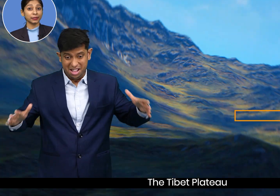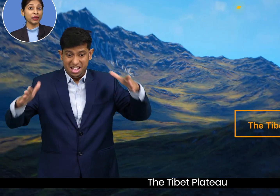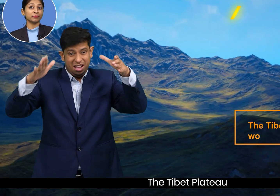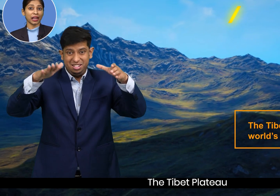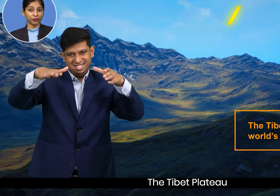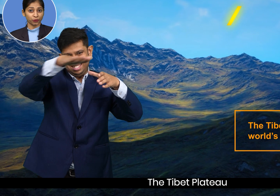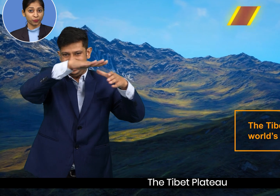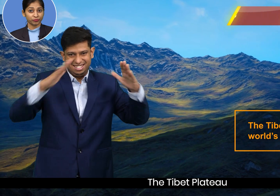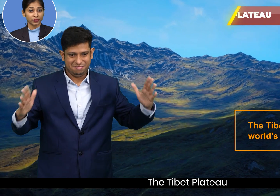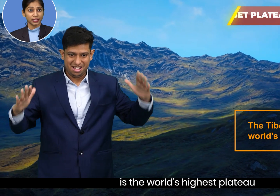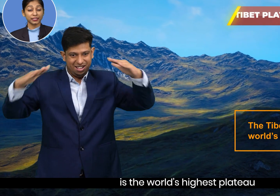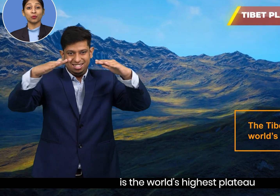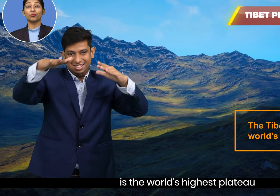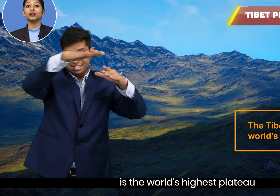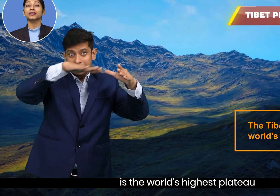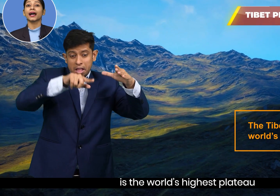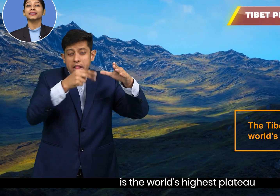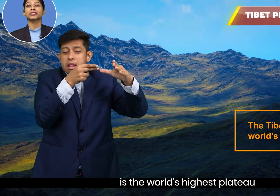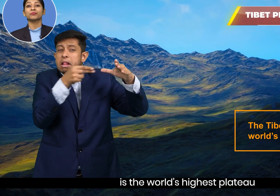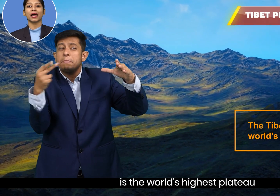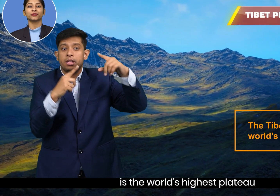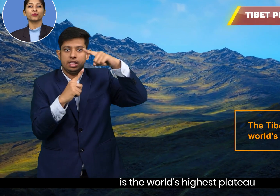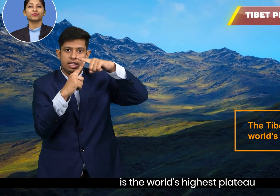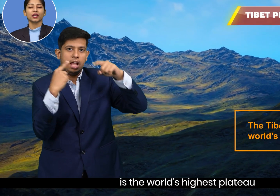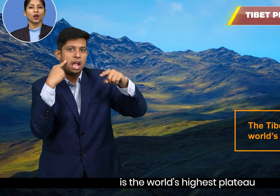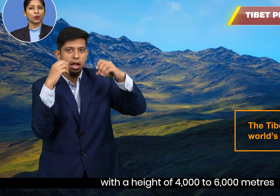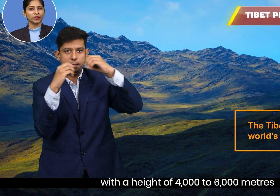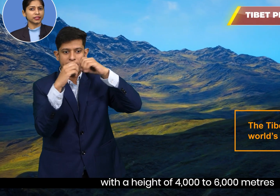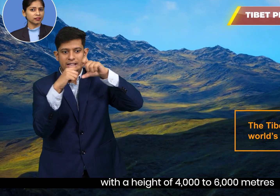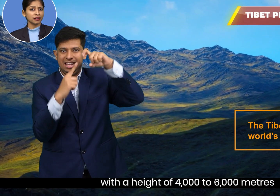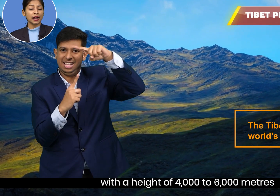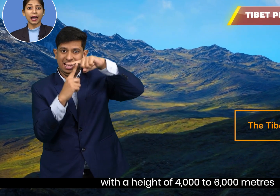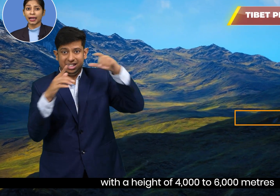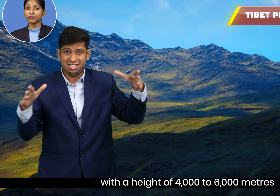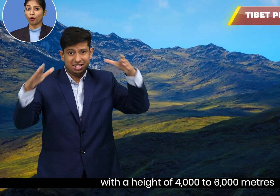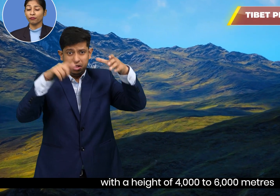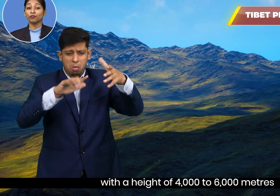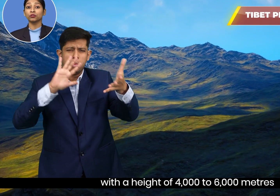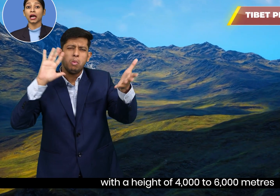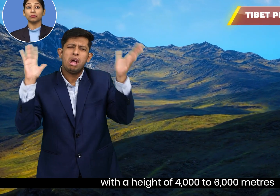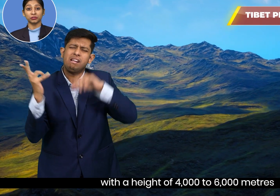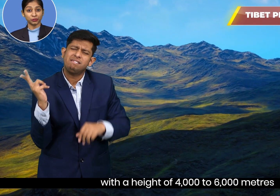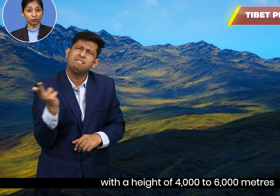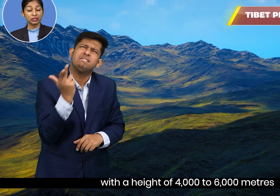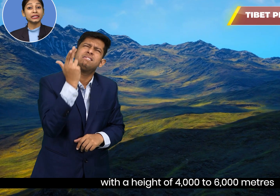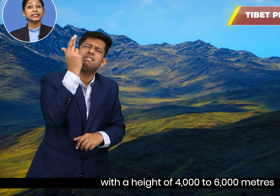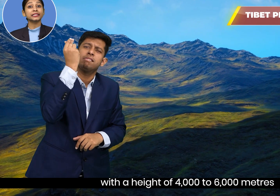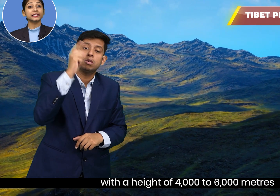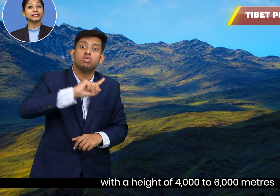The Tibet Plateau is the world's highest plateau with a height of 4,000